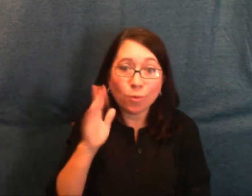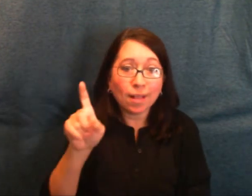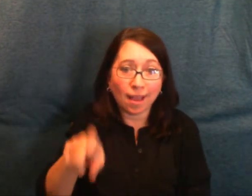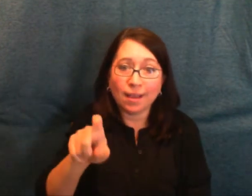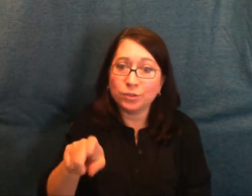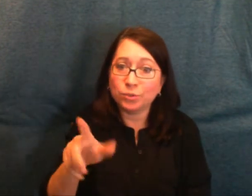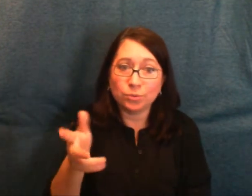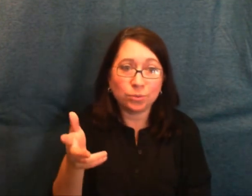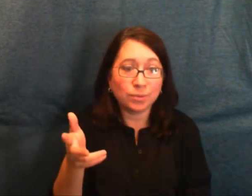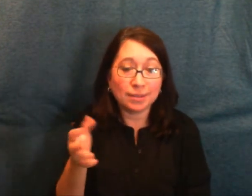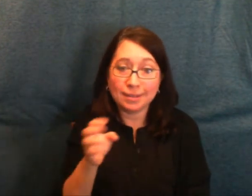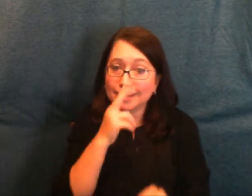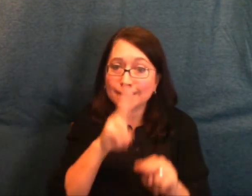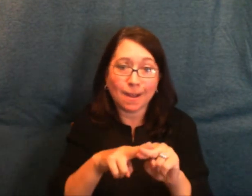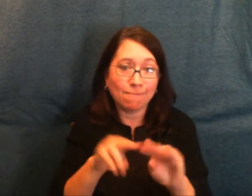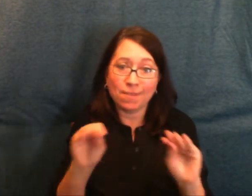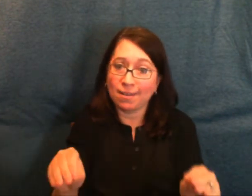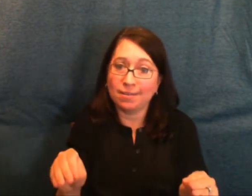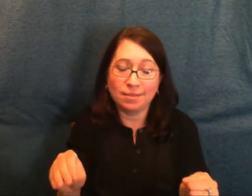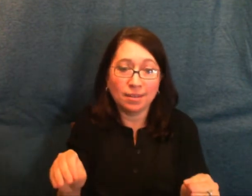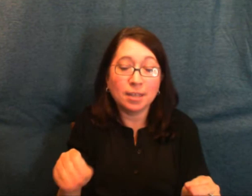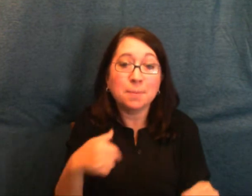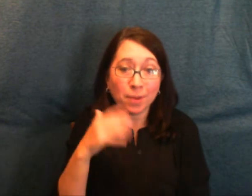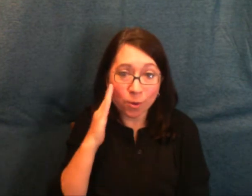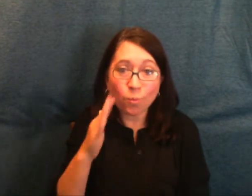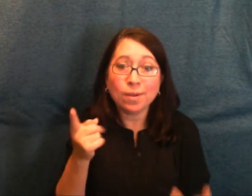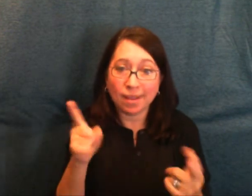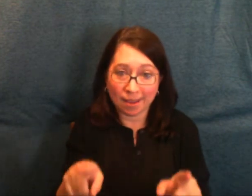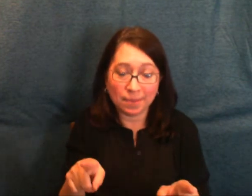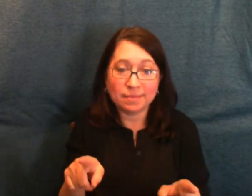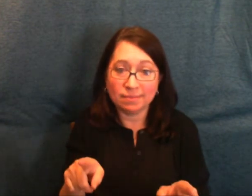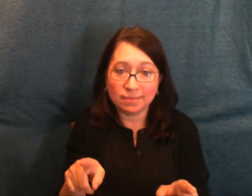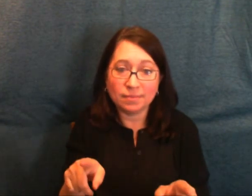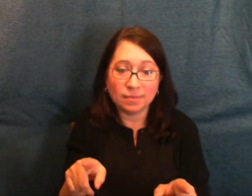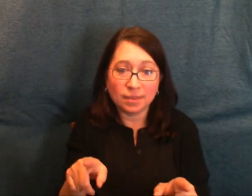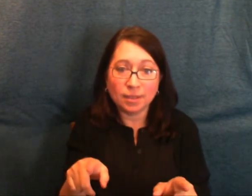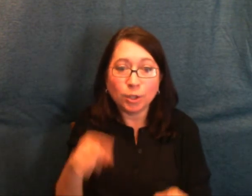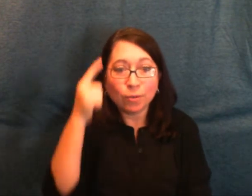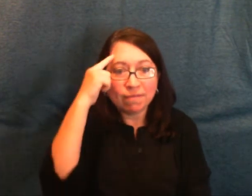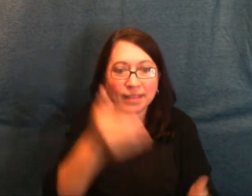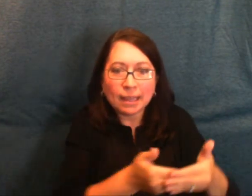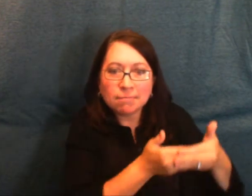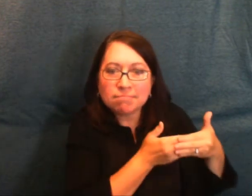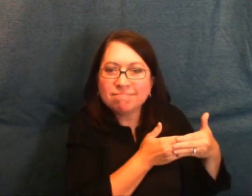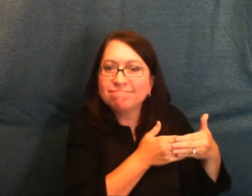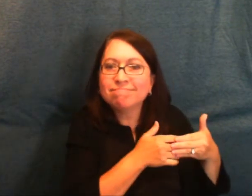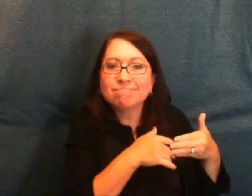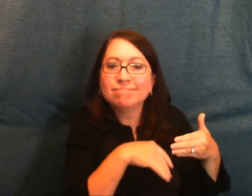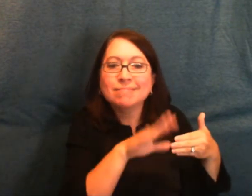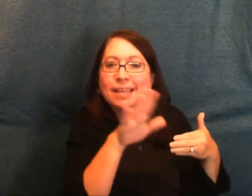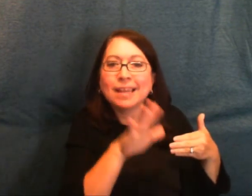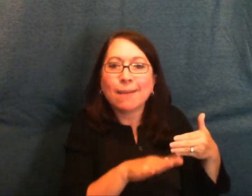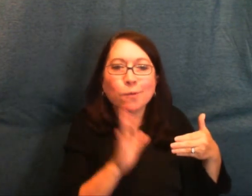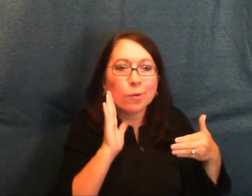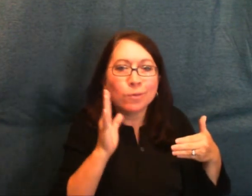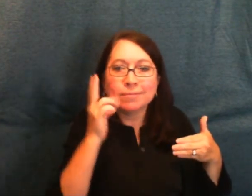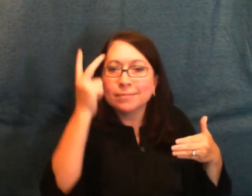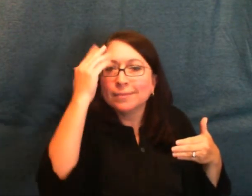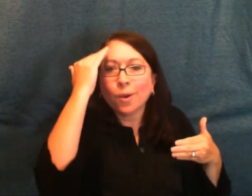you're going to have to. You're not going to keep them from it. But it's coming. It's coming. You can shield them from it. We made